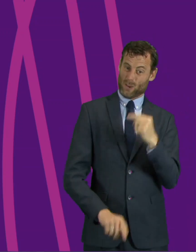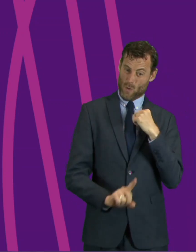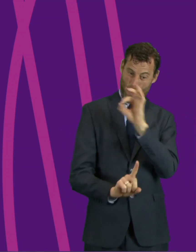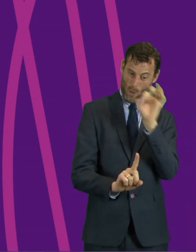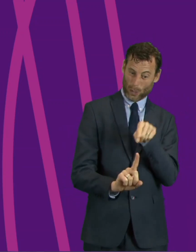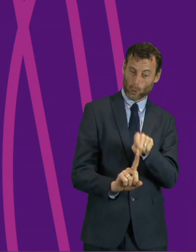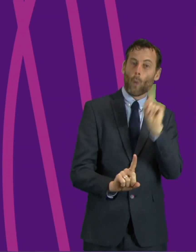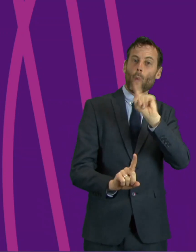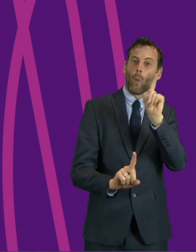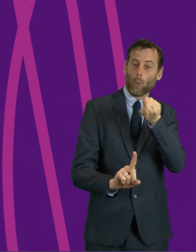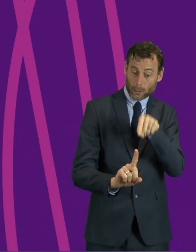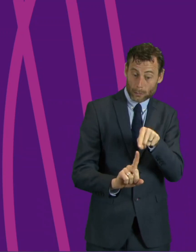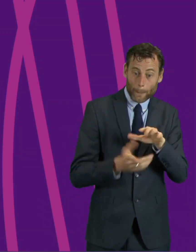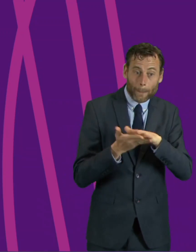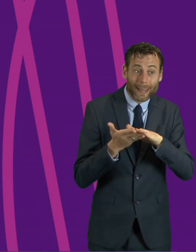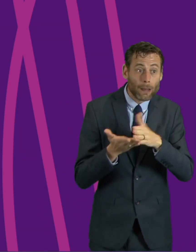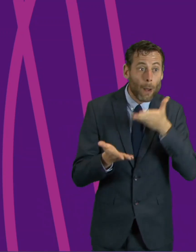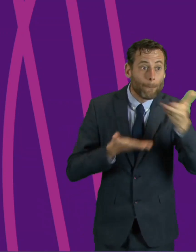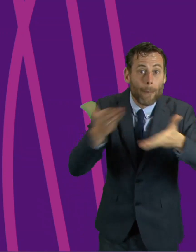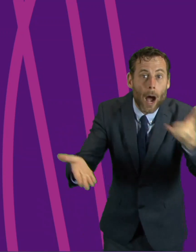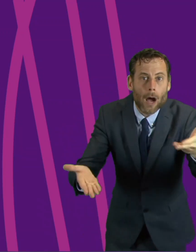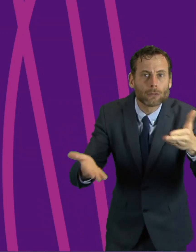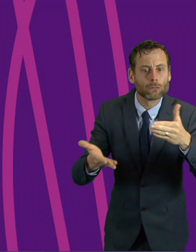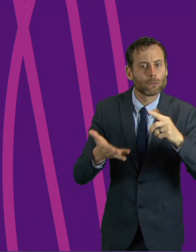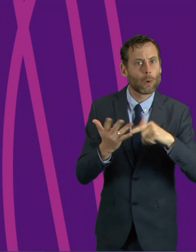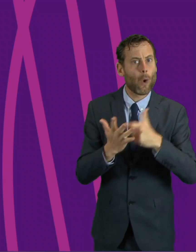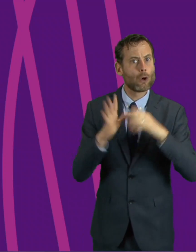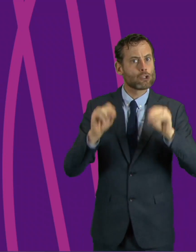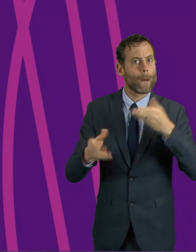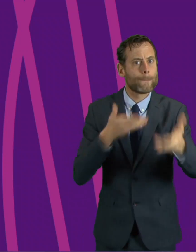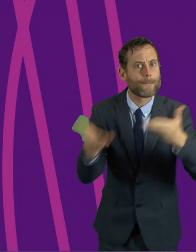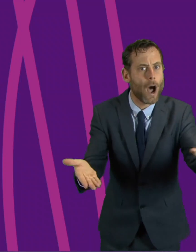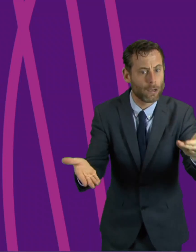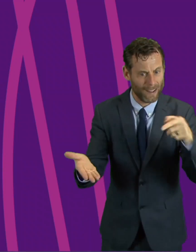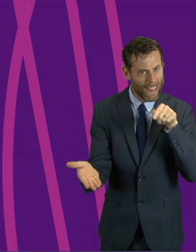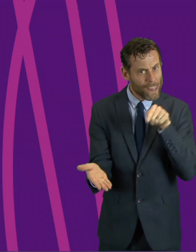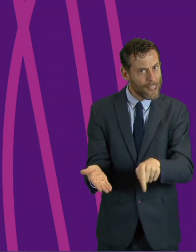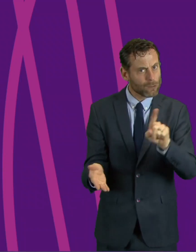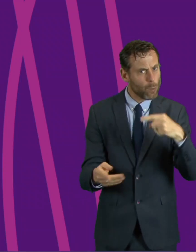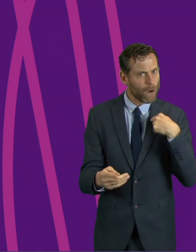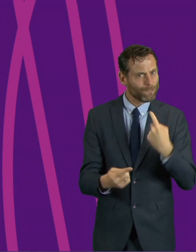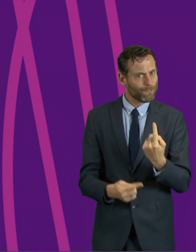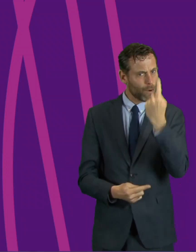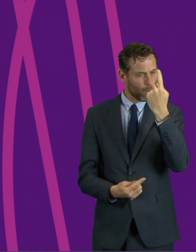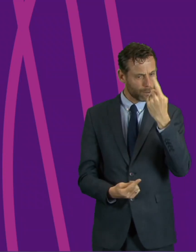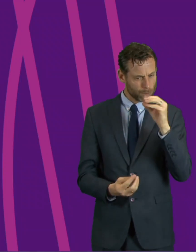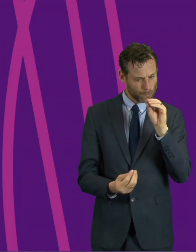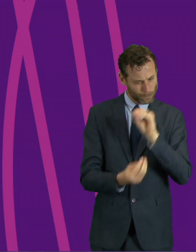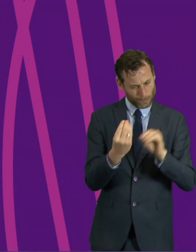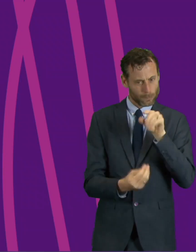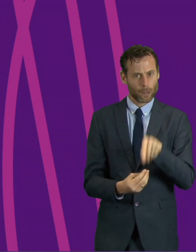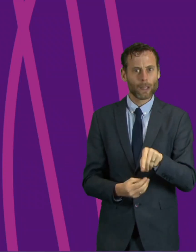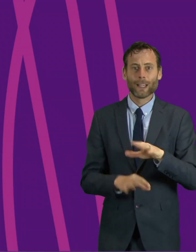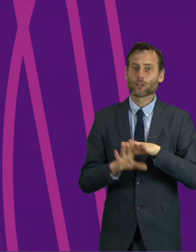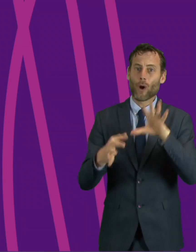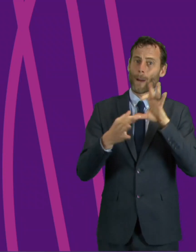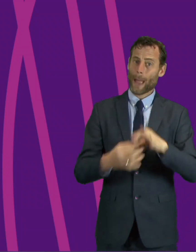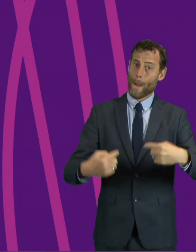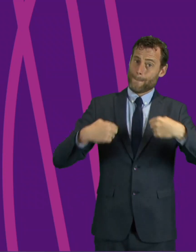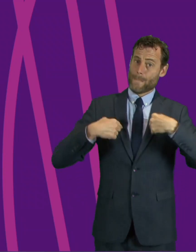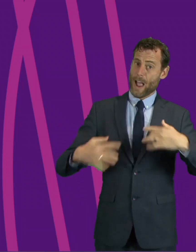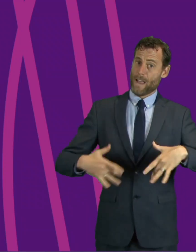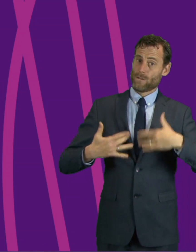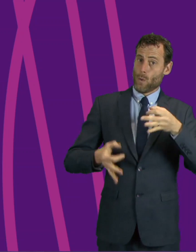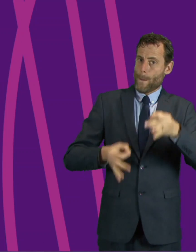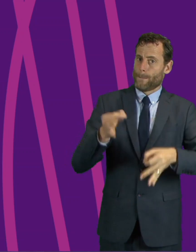you know, I could pitch, I take on good faith that this is not about politics, because it is certainly not about me, but when we have